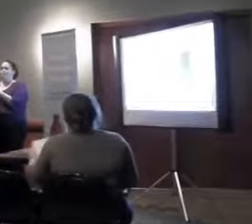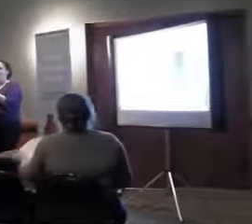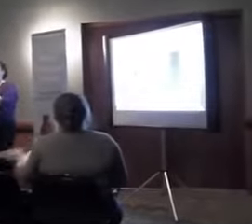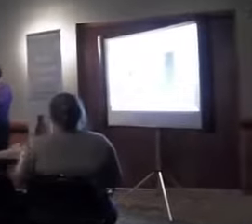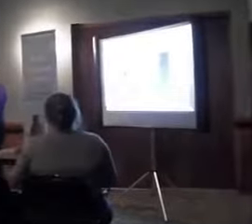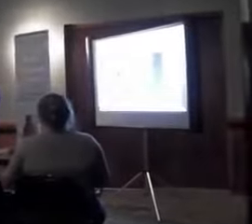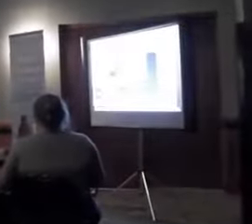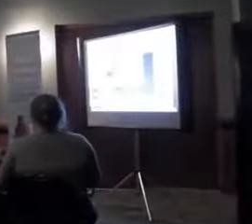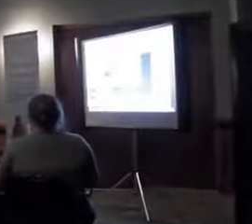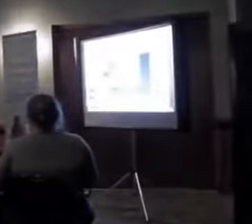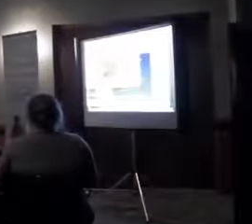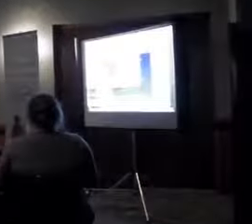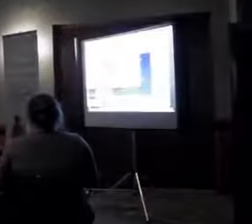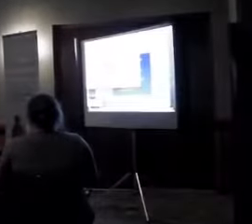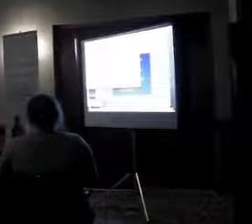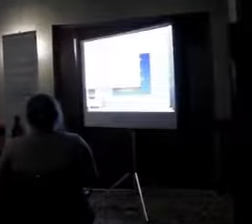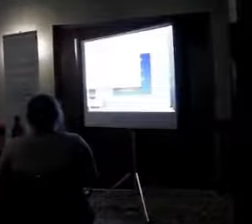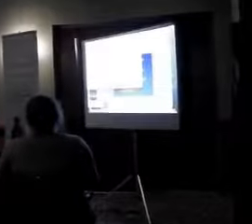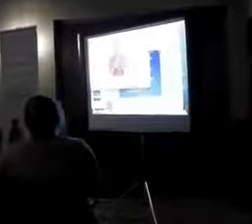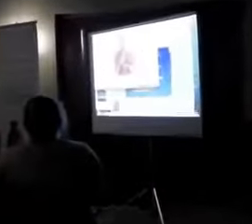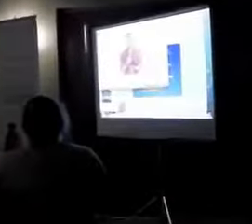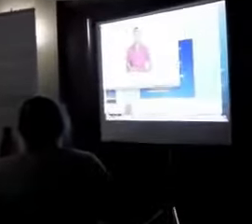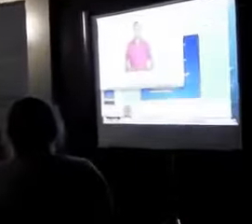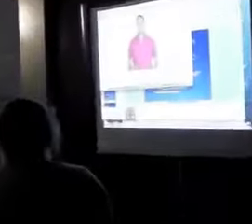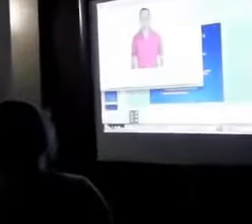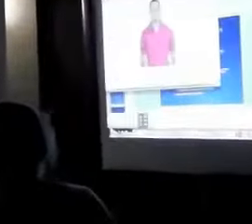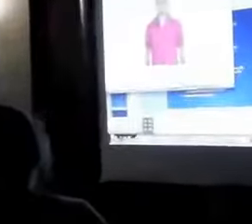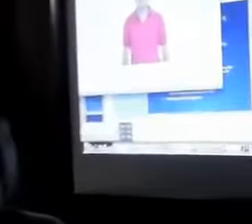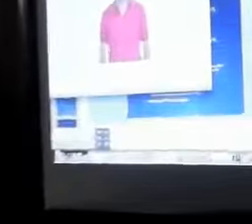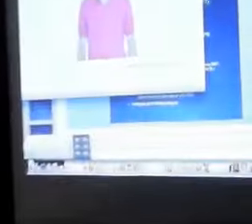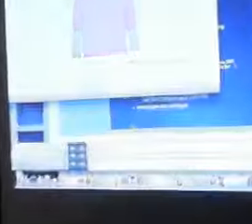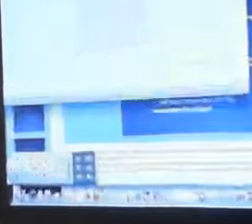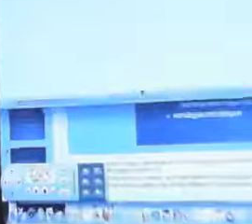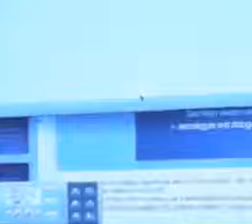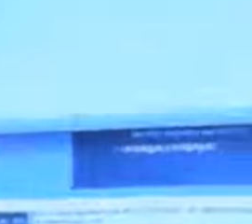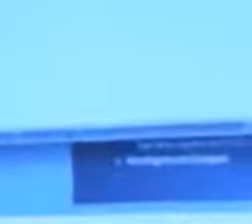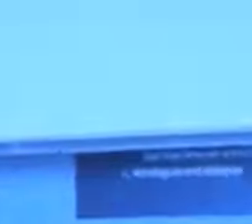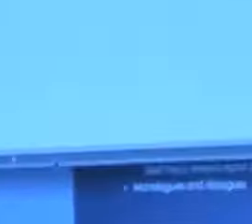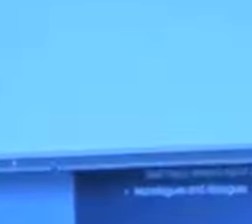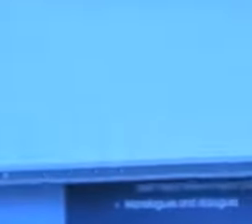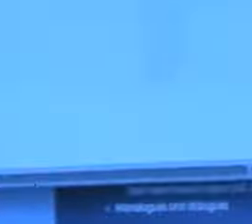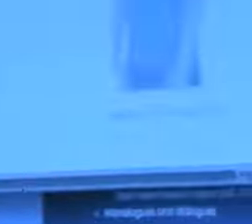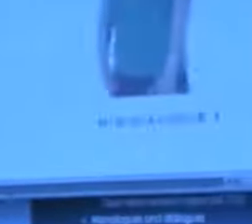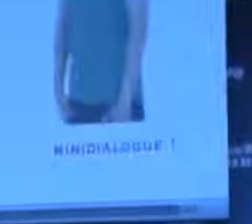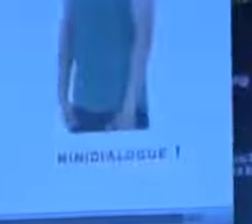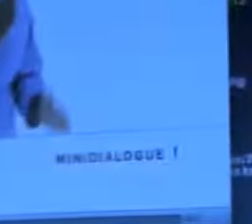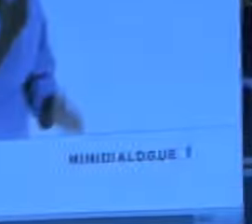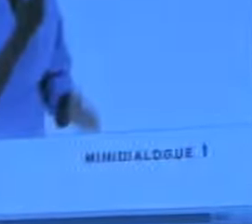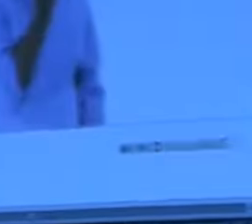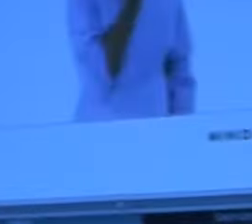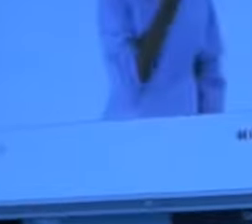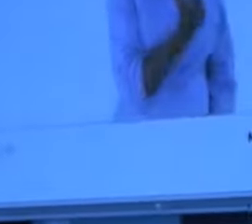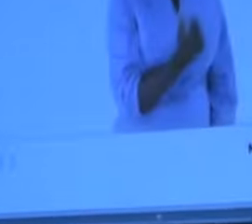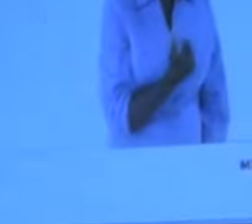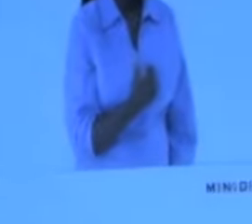would have with the new curriculum, Signing Naturally. And they